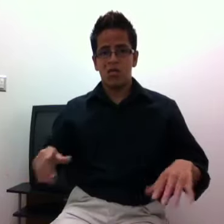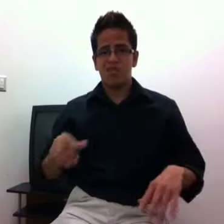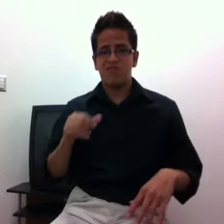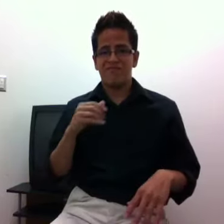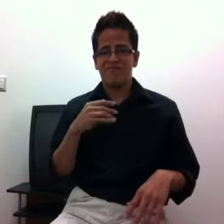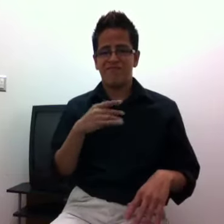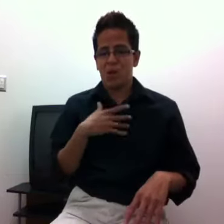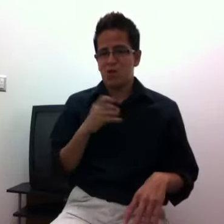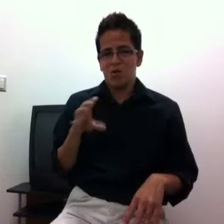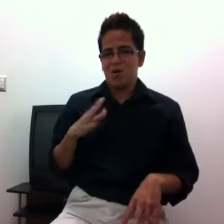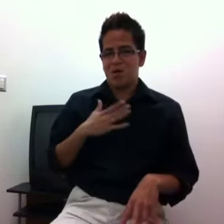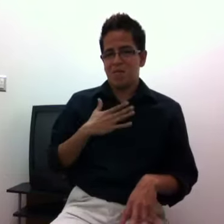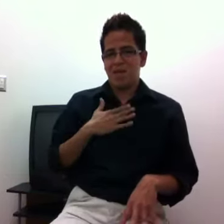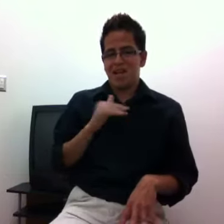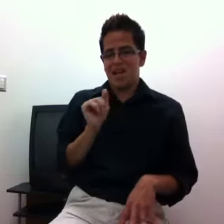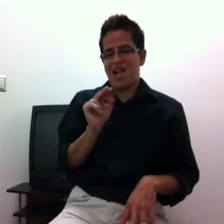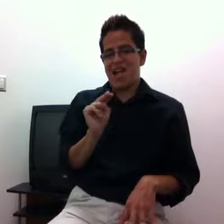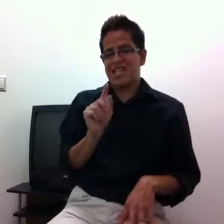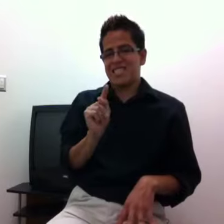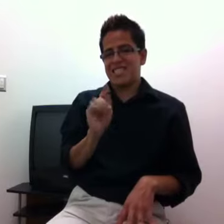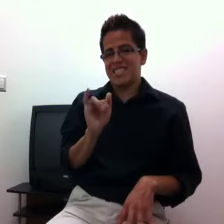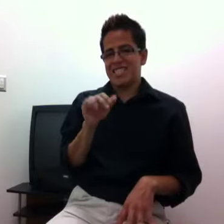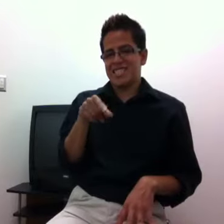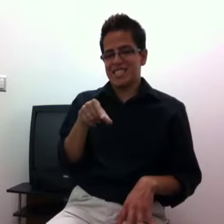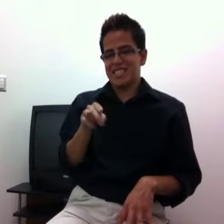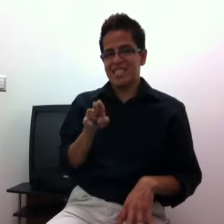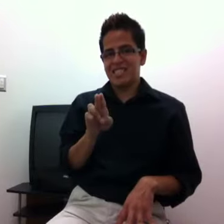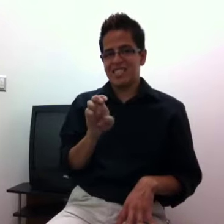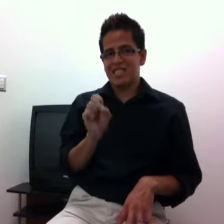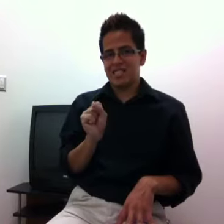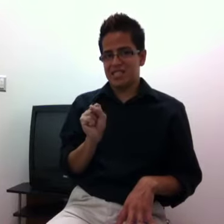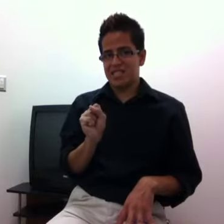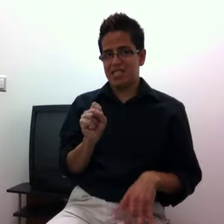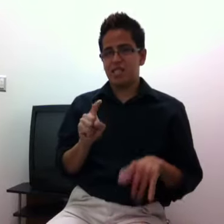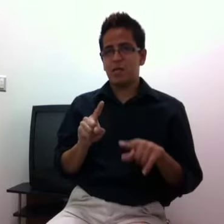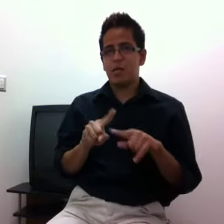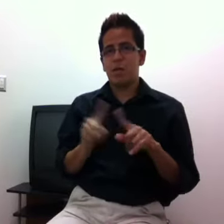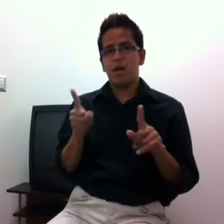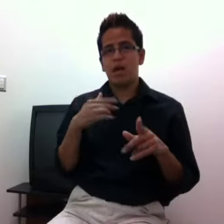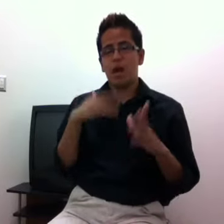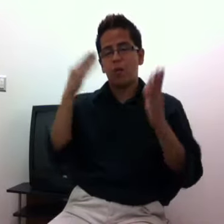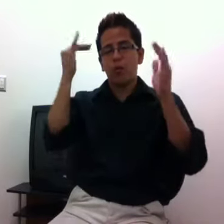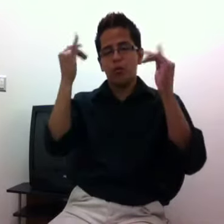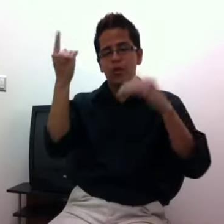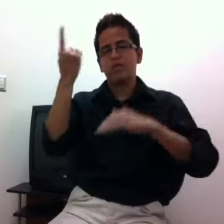because these are things that have been treasured through members of the family and